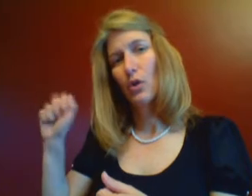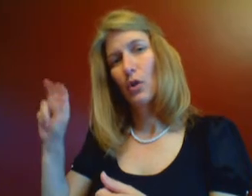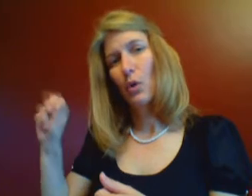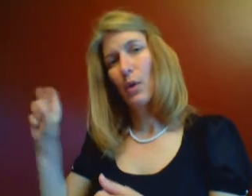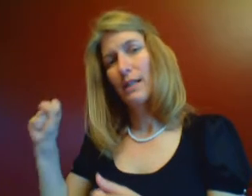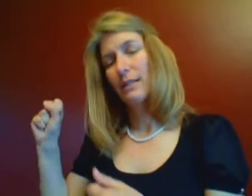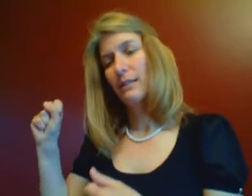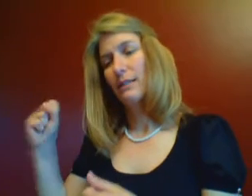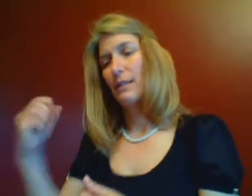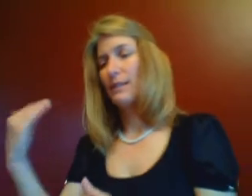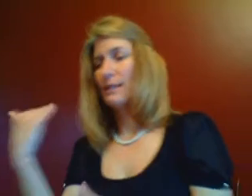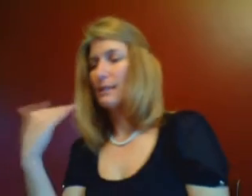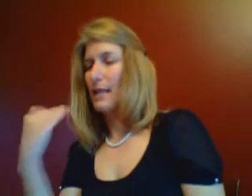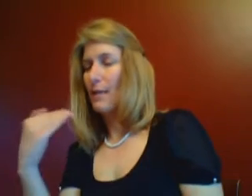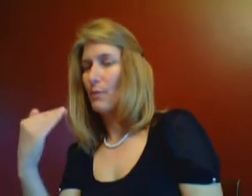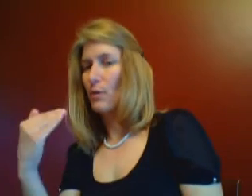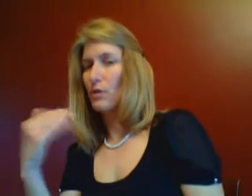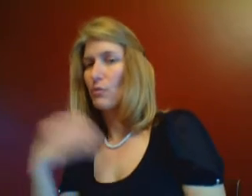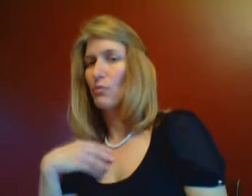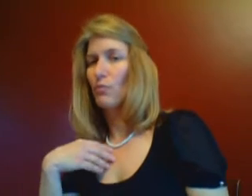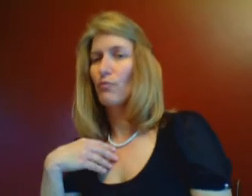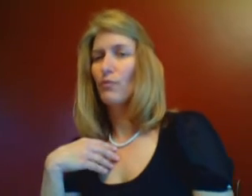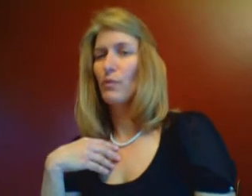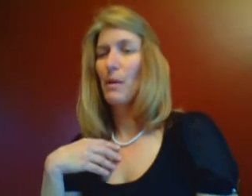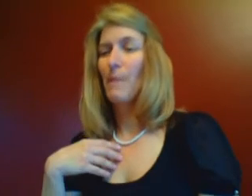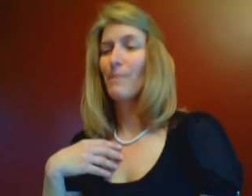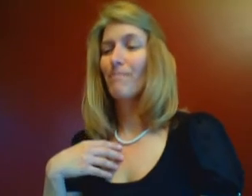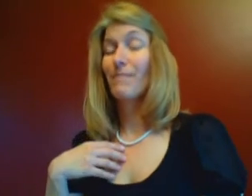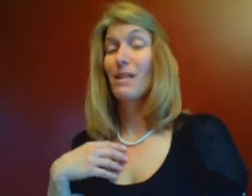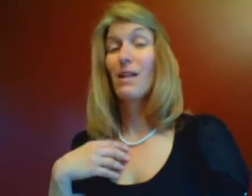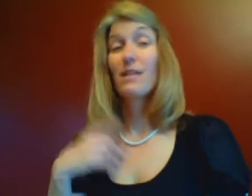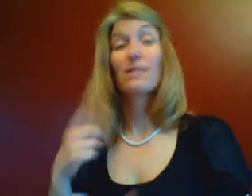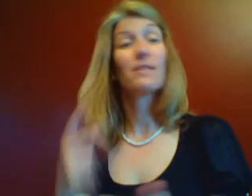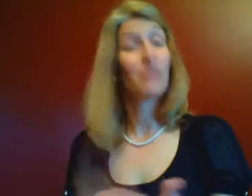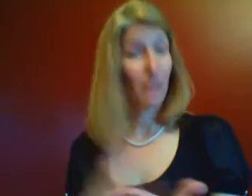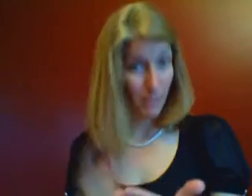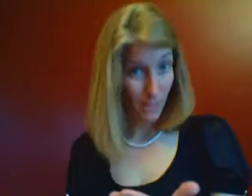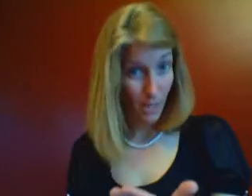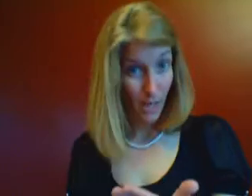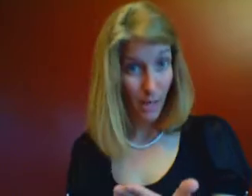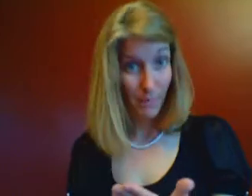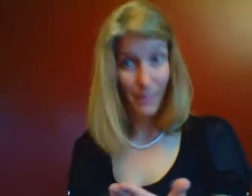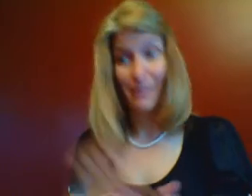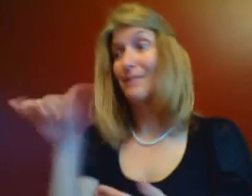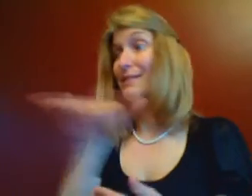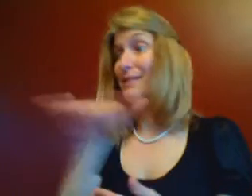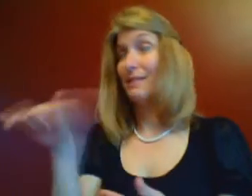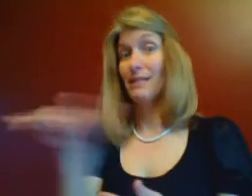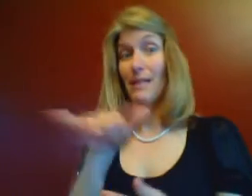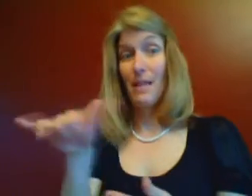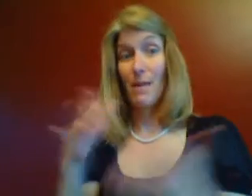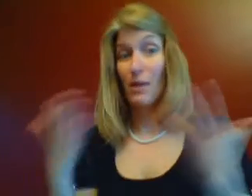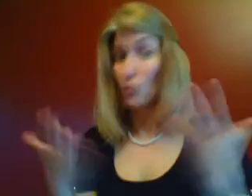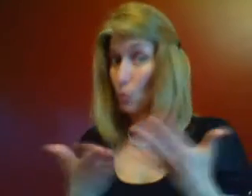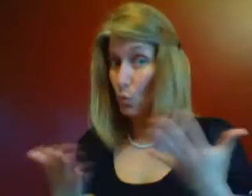in Sean's sandwich and we said that sometimes the beginning and the middle and the end is kind of like a sandwich. When we make a sandwich, we have two pieces